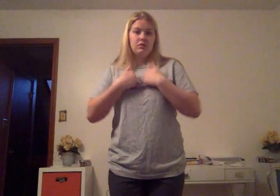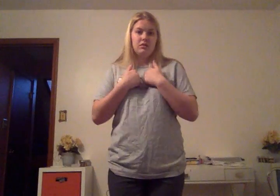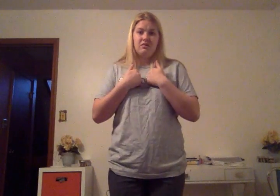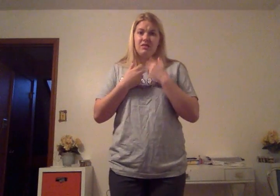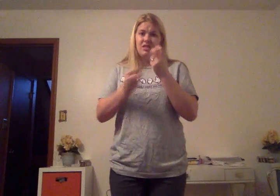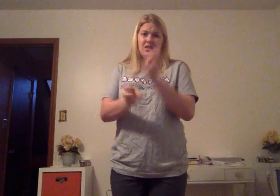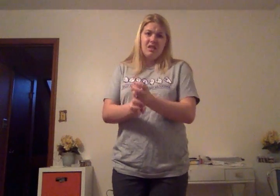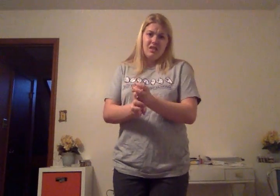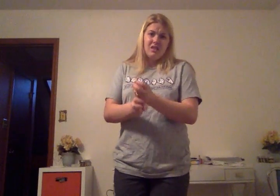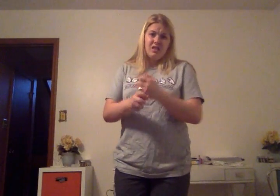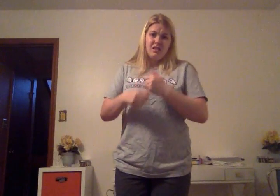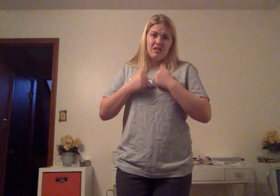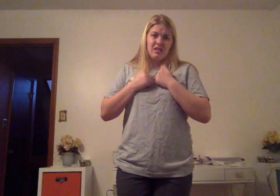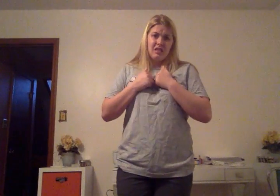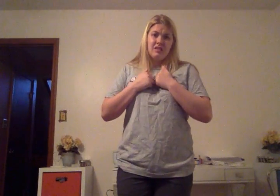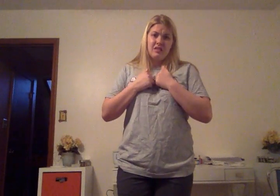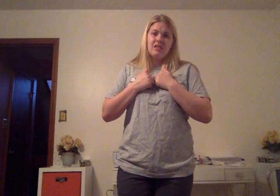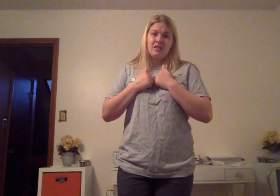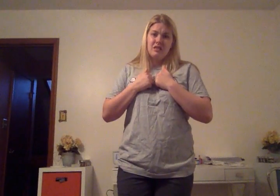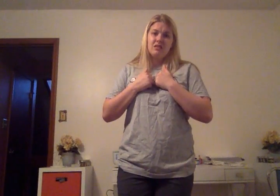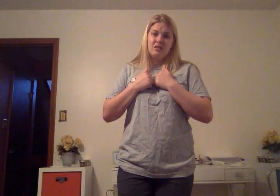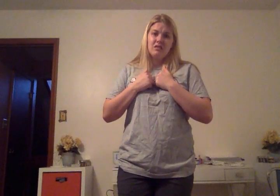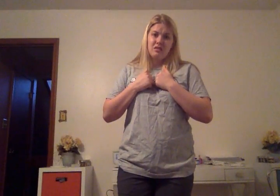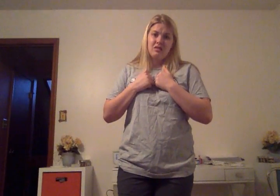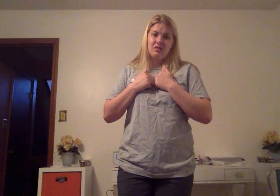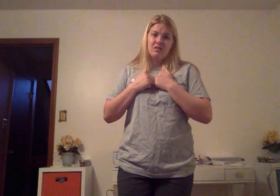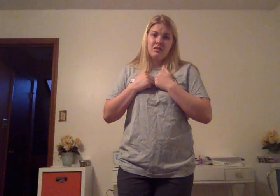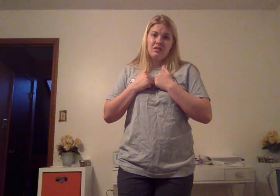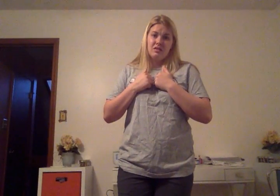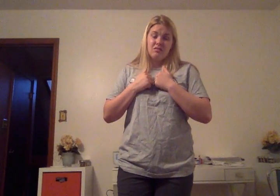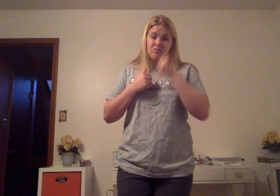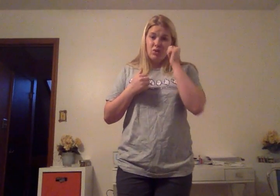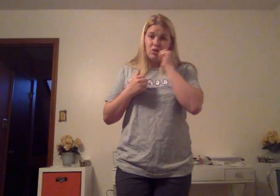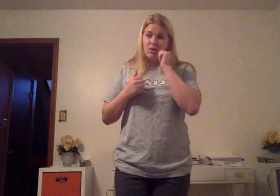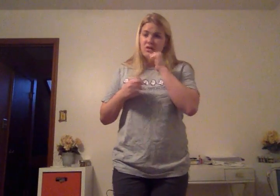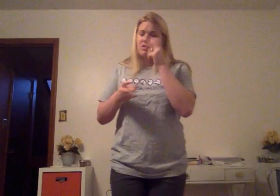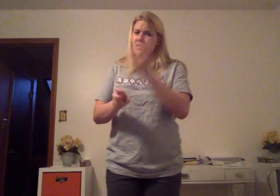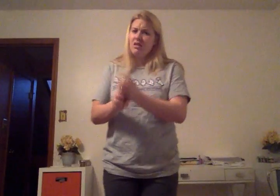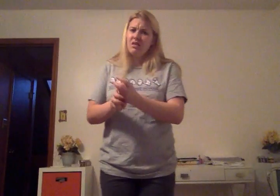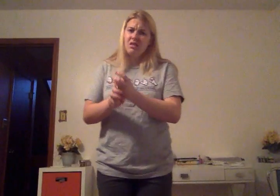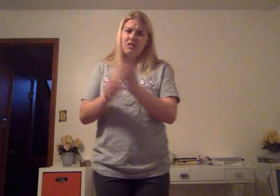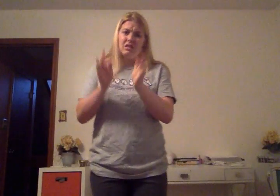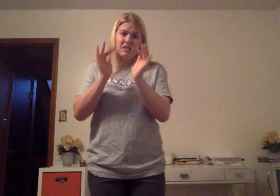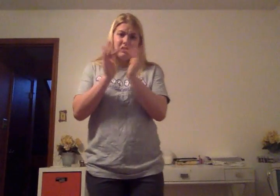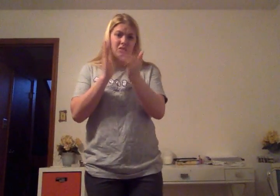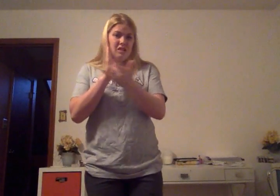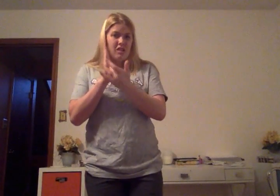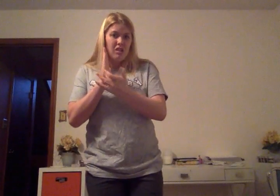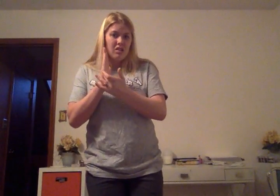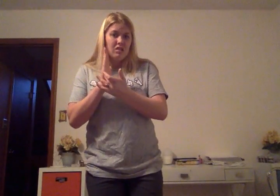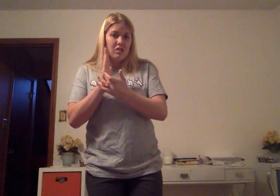be living in my time right now with our girls our age. It's really hard, and I've always just wanted to